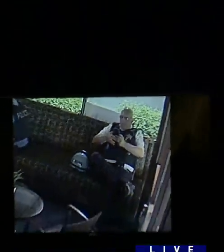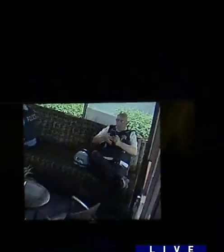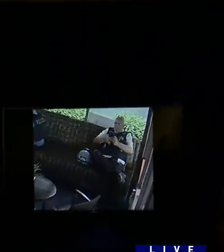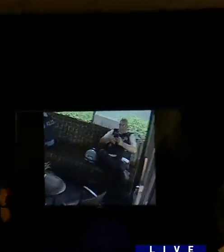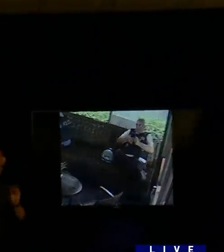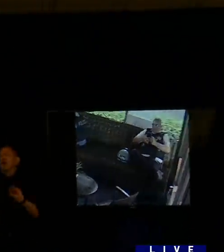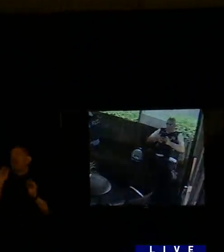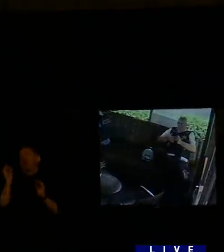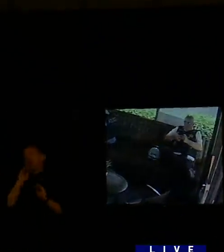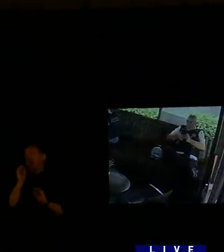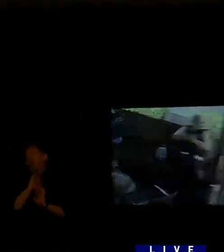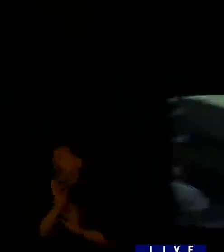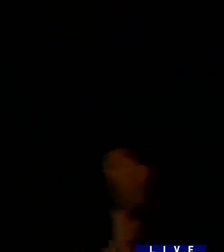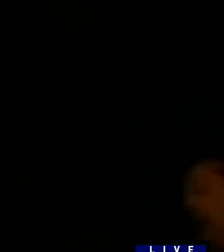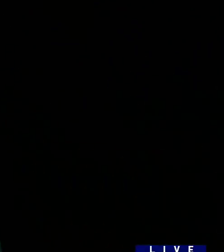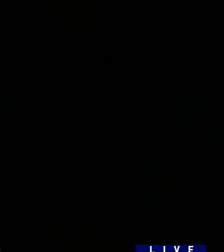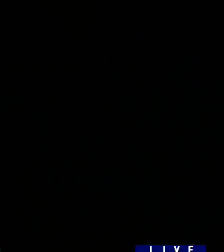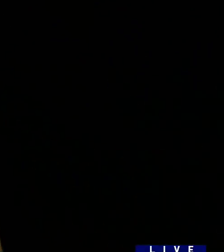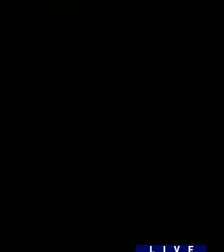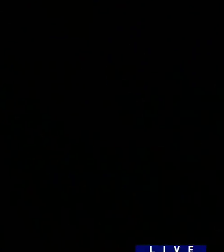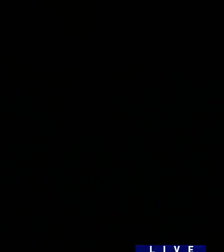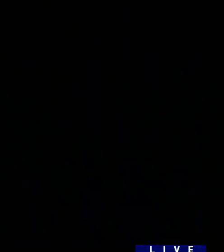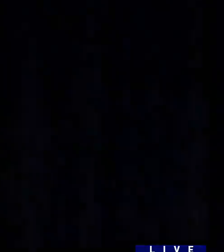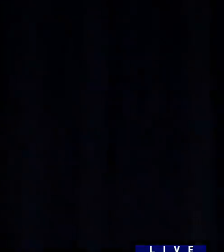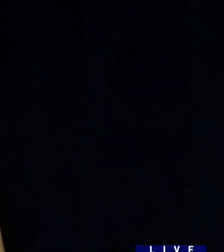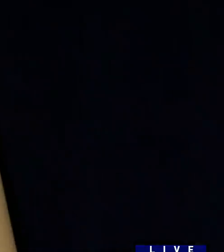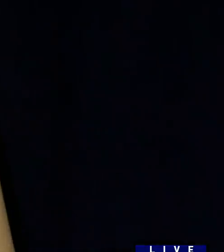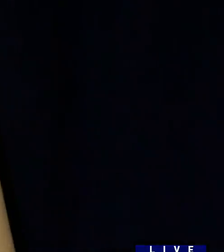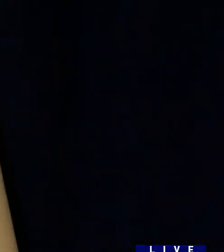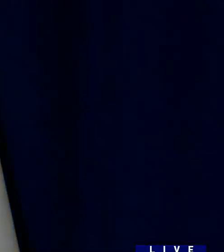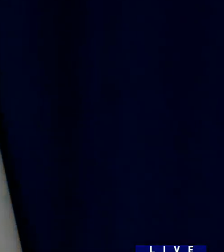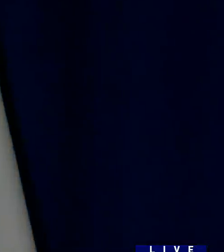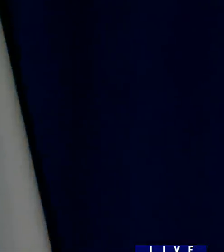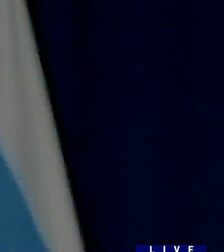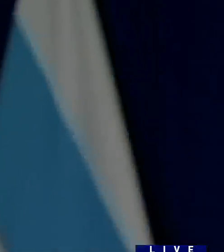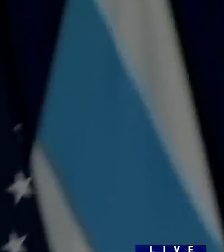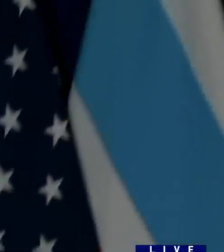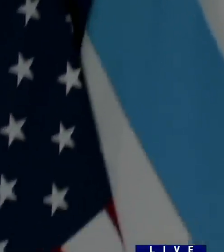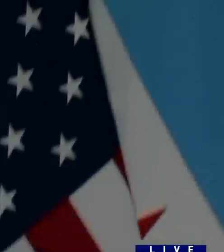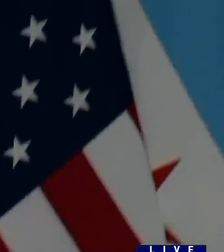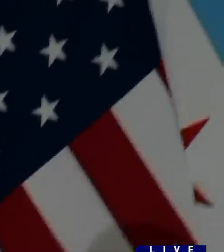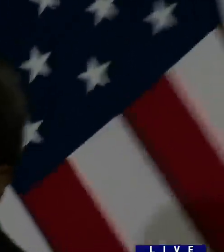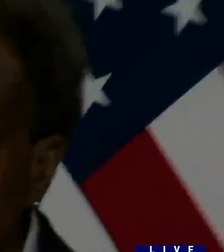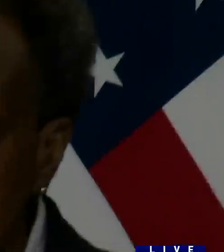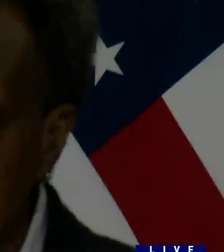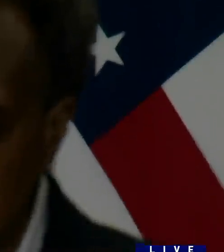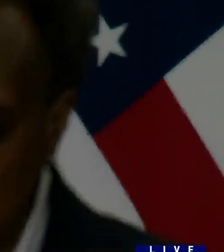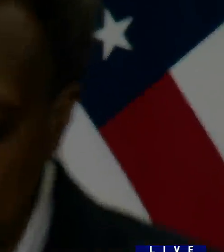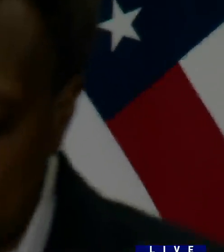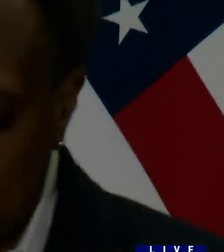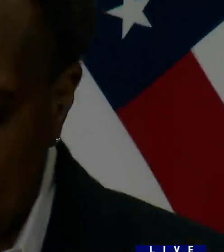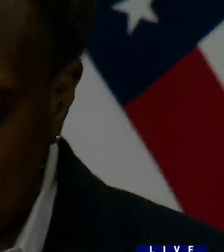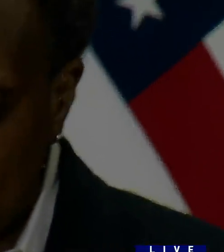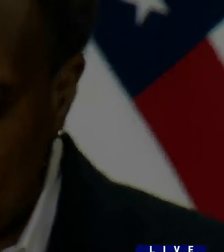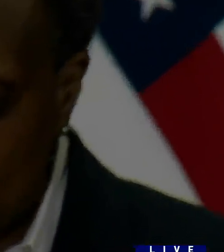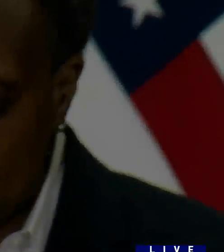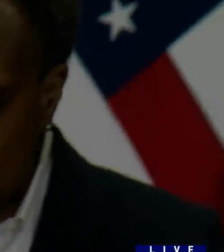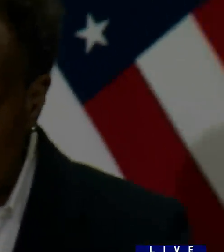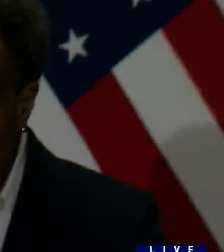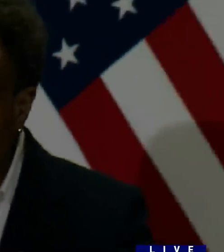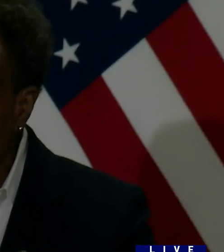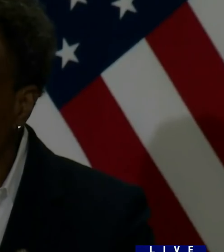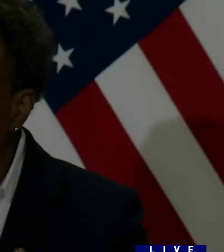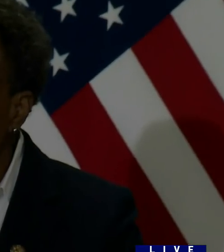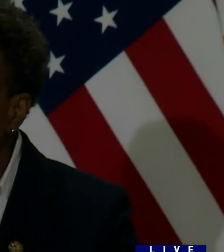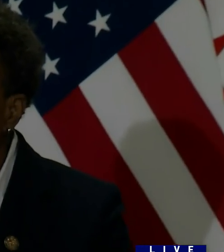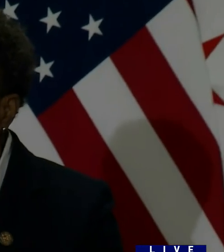like nothing ever happened. Not anymore. Not in my city, not in your city.